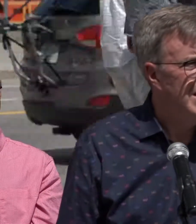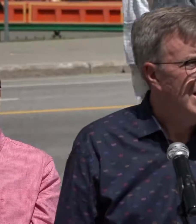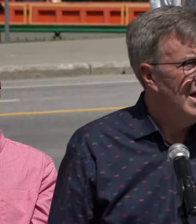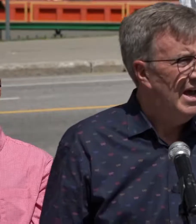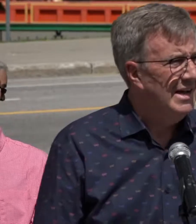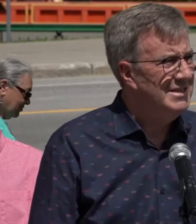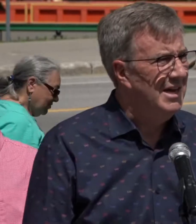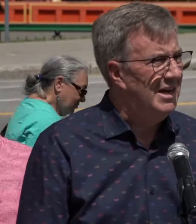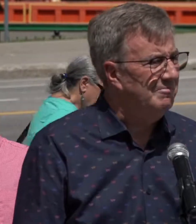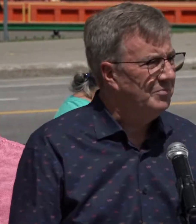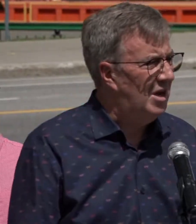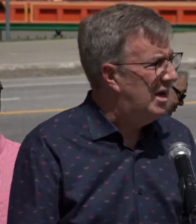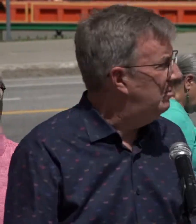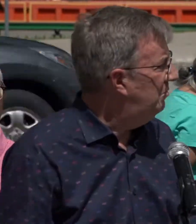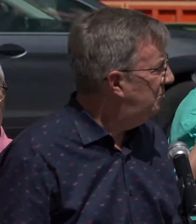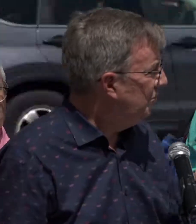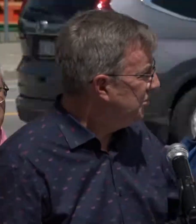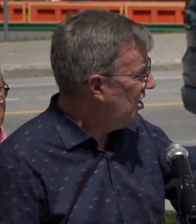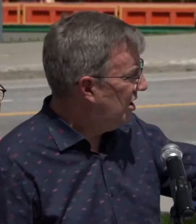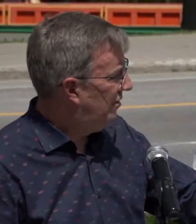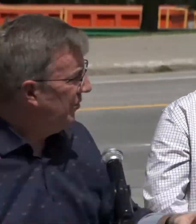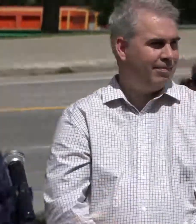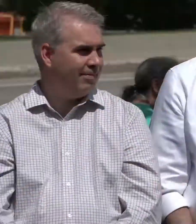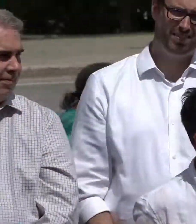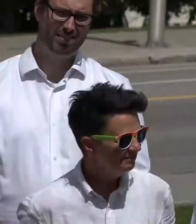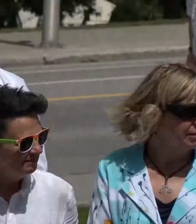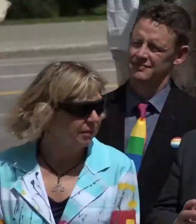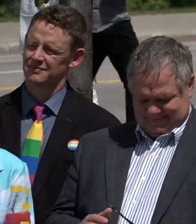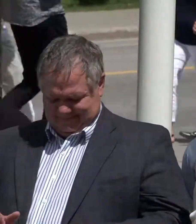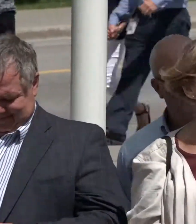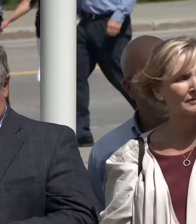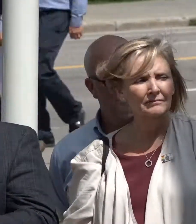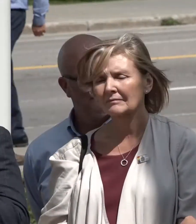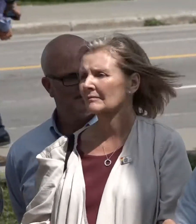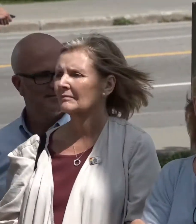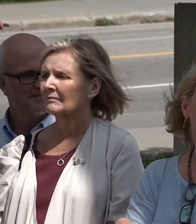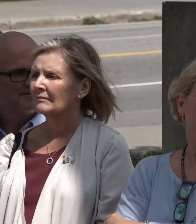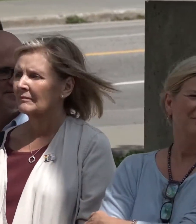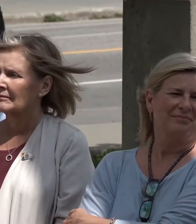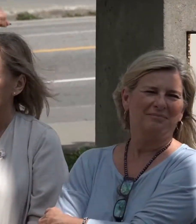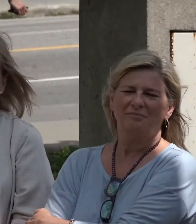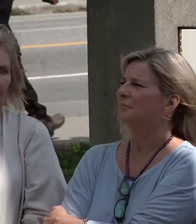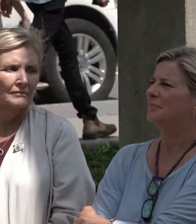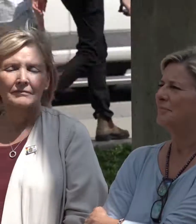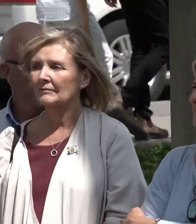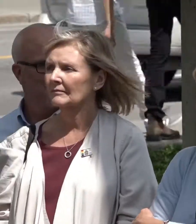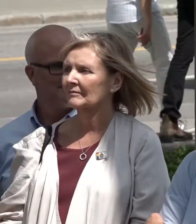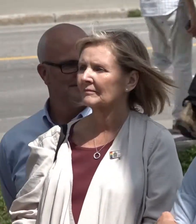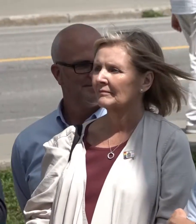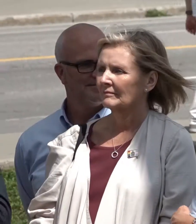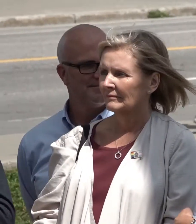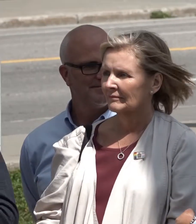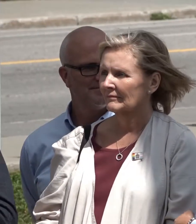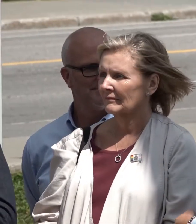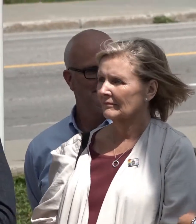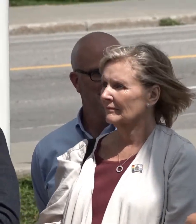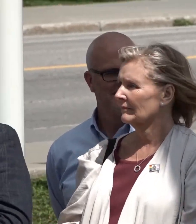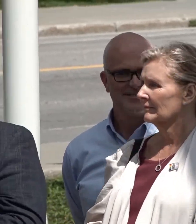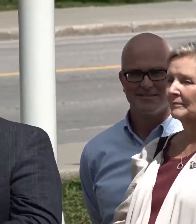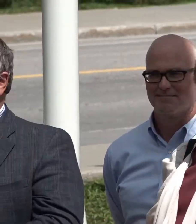with. And I first start off with our Deputy Mayor, Laura Dudas, Carol-Ann Meehan,